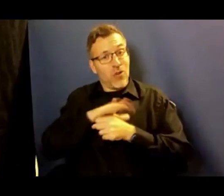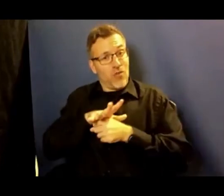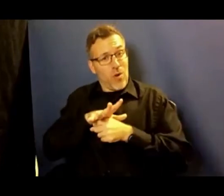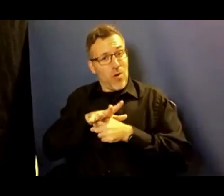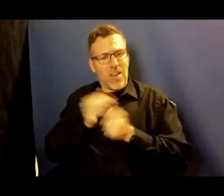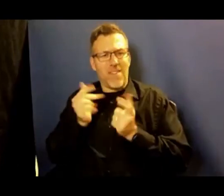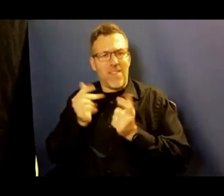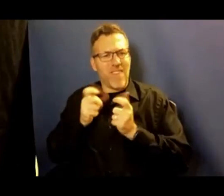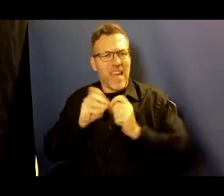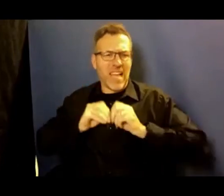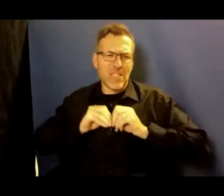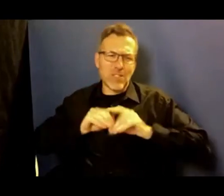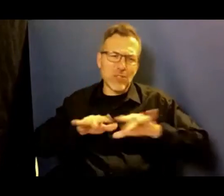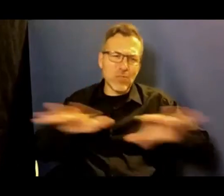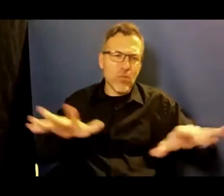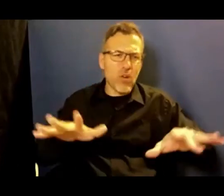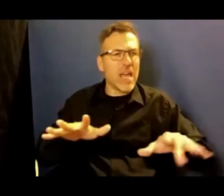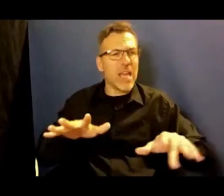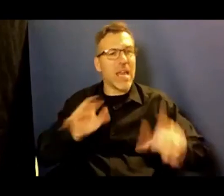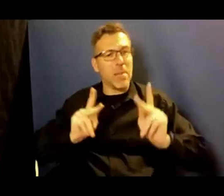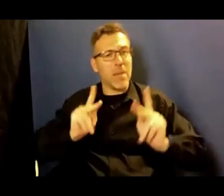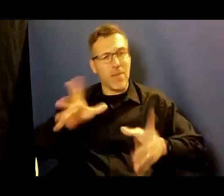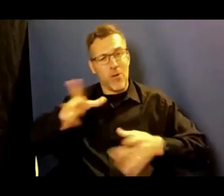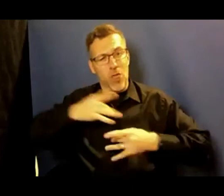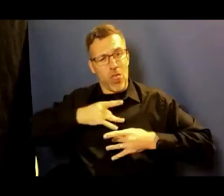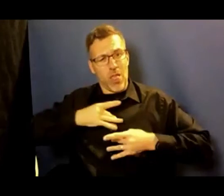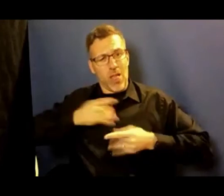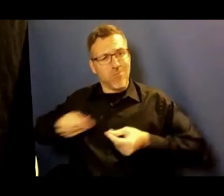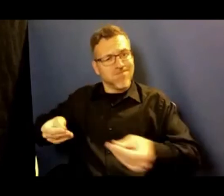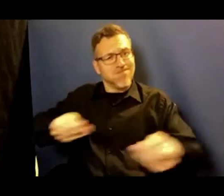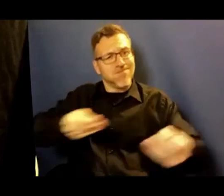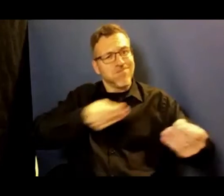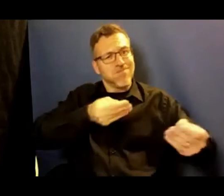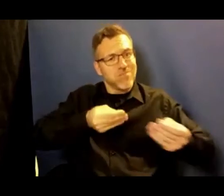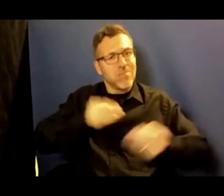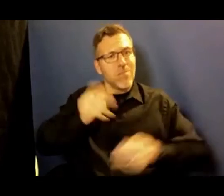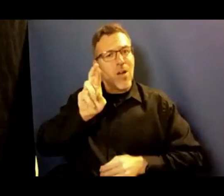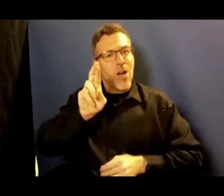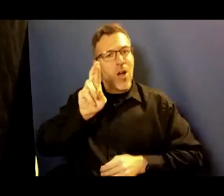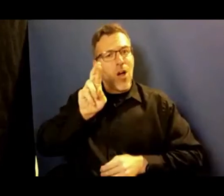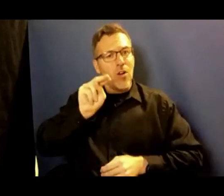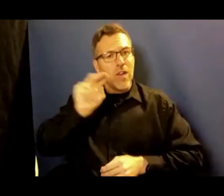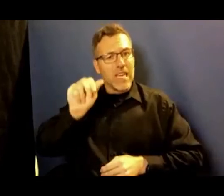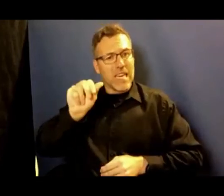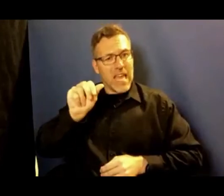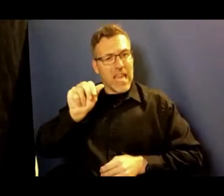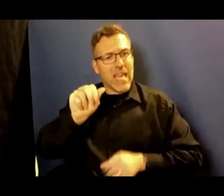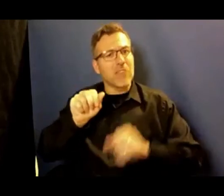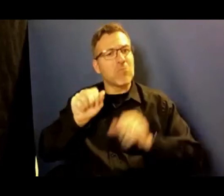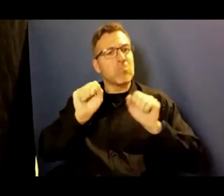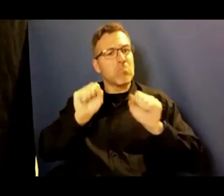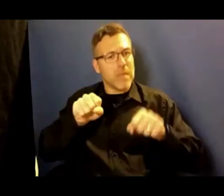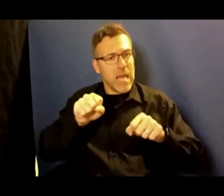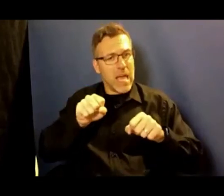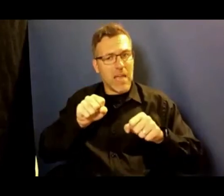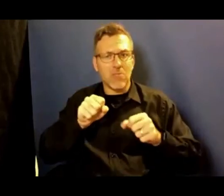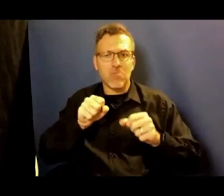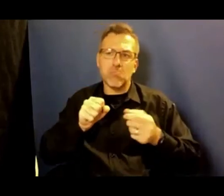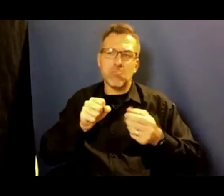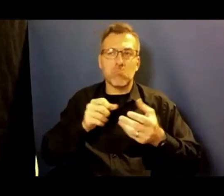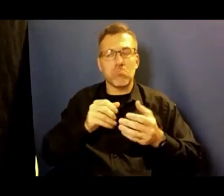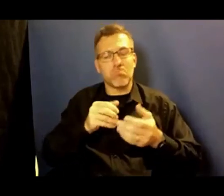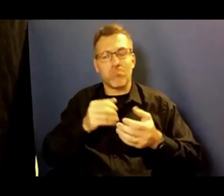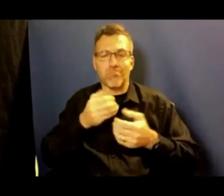such high levels, the RNA has more chances to make mistakes. And so one of the things that we've been